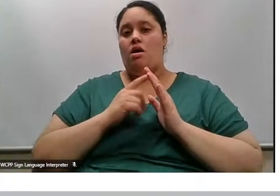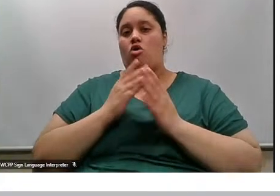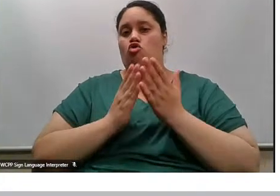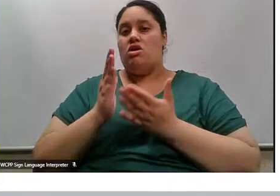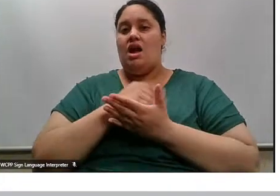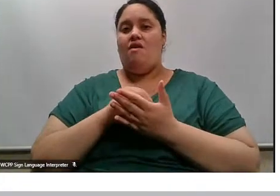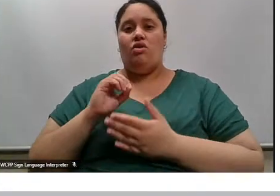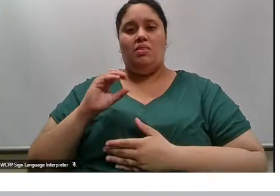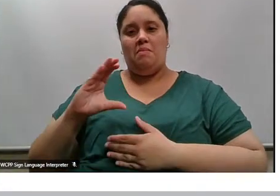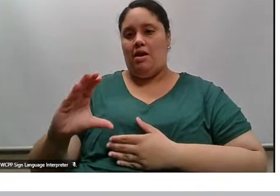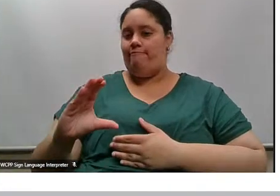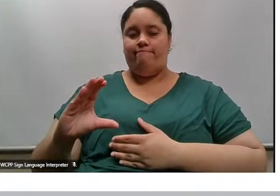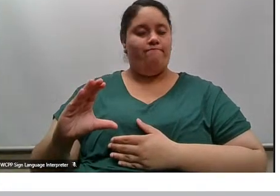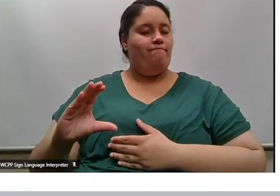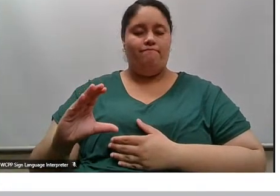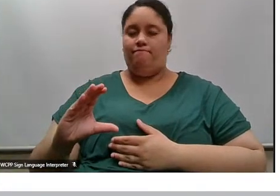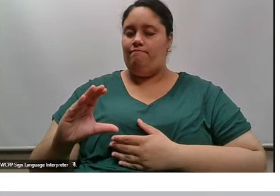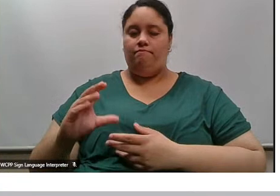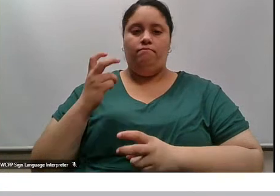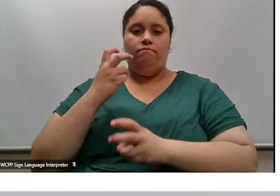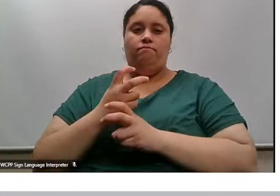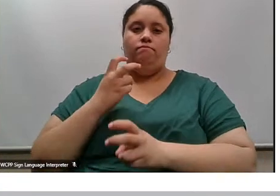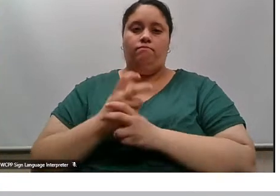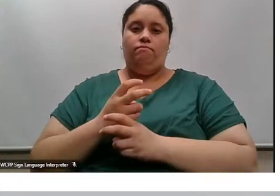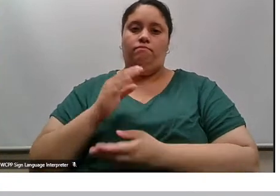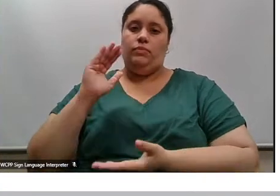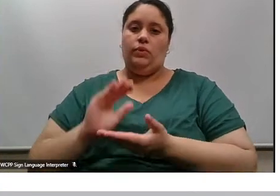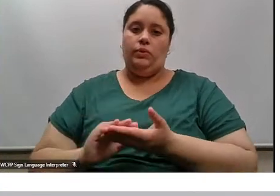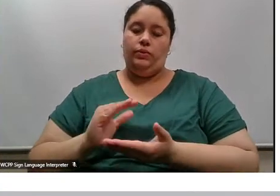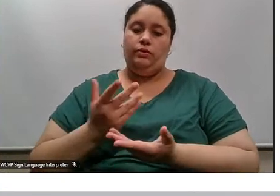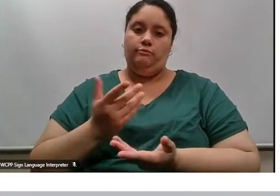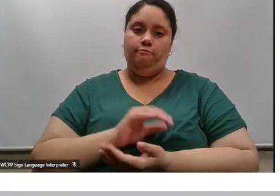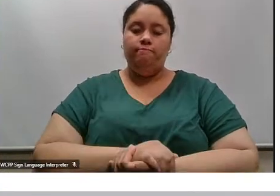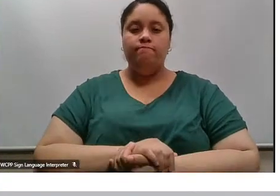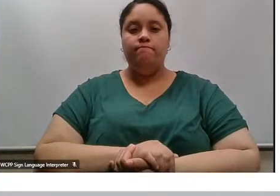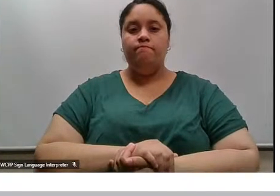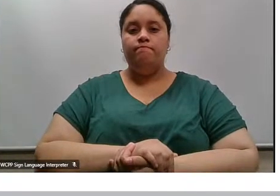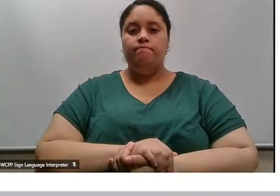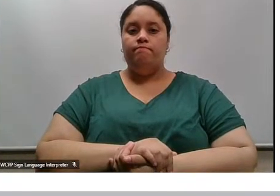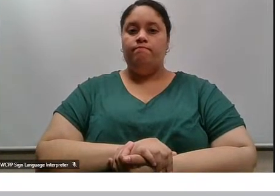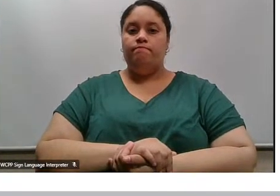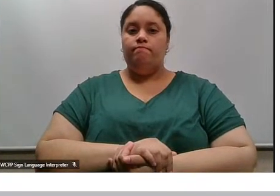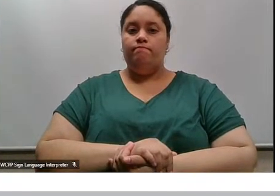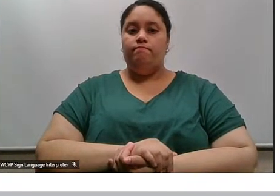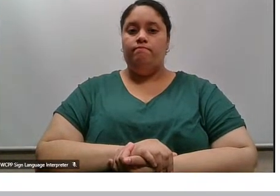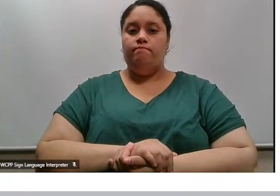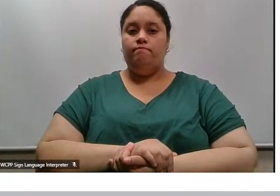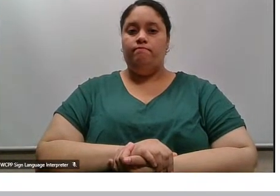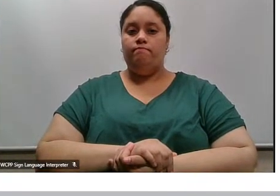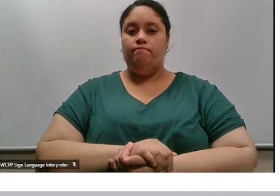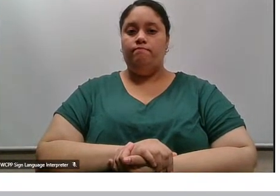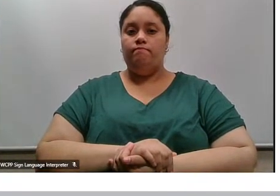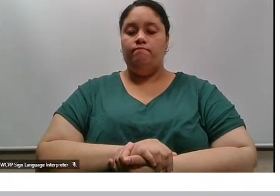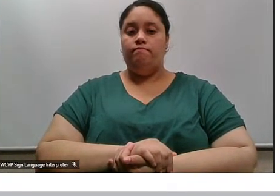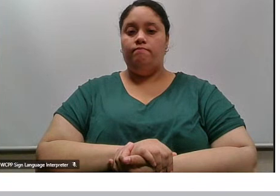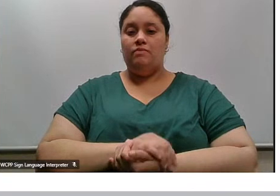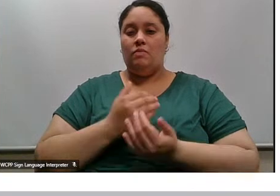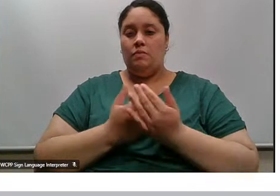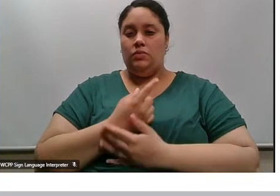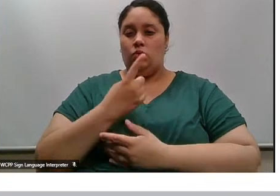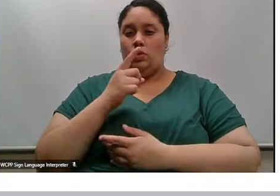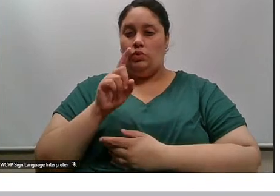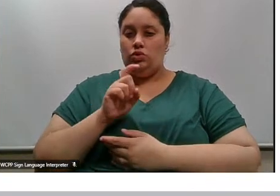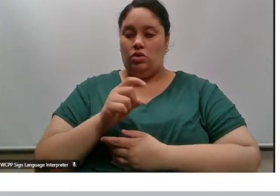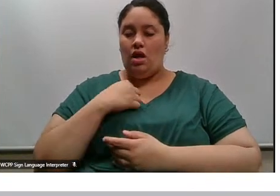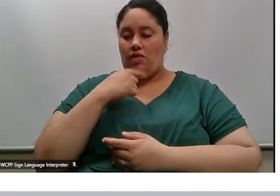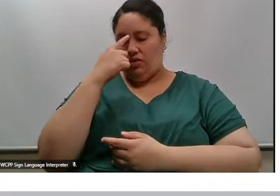recovering the money was going to be low. I'm not sure if I may have missed one question. I